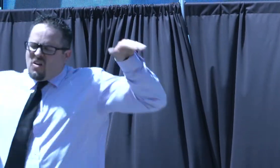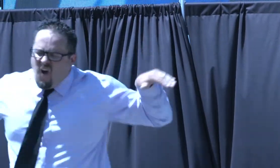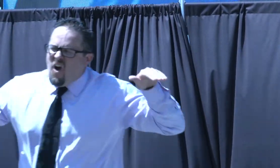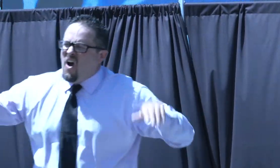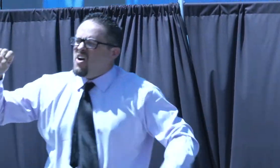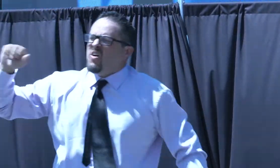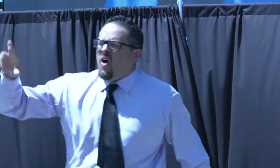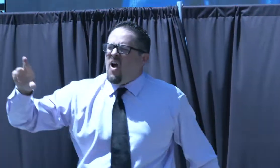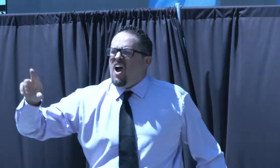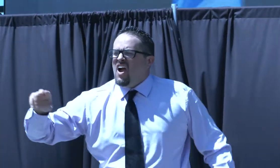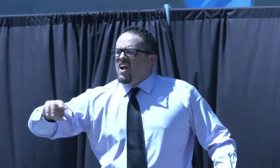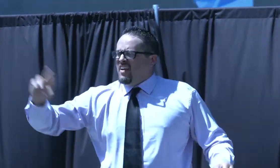Eagles. Soar.